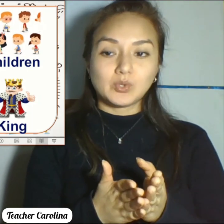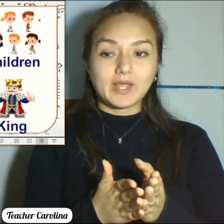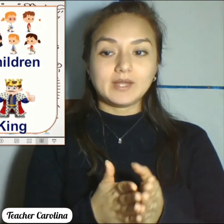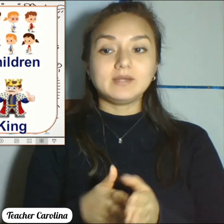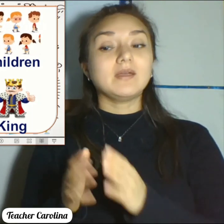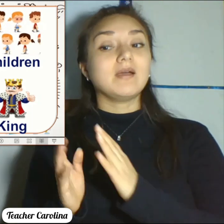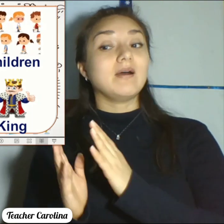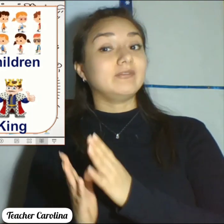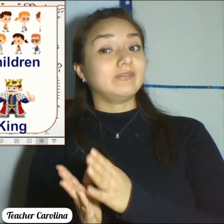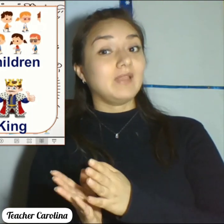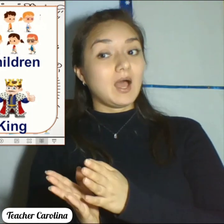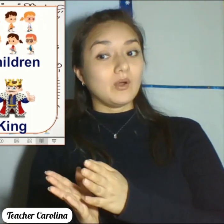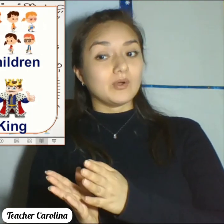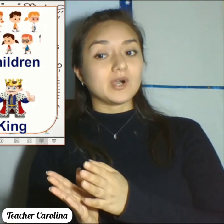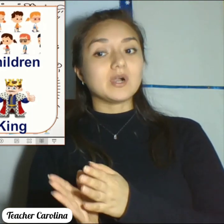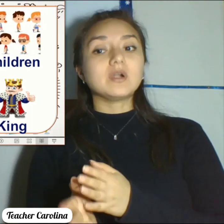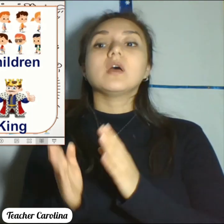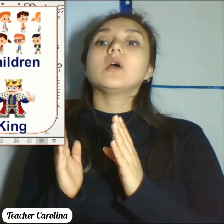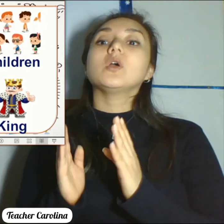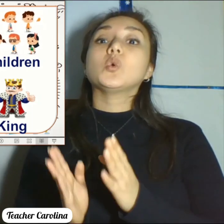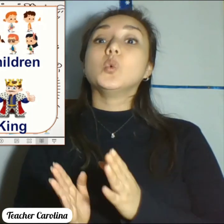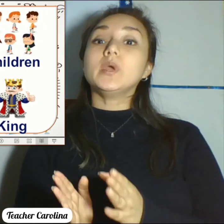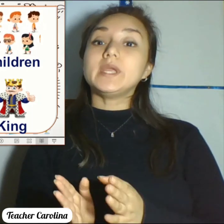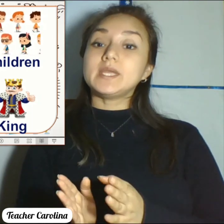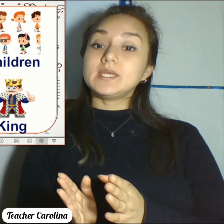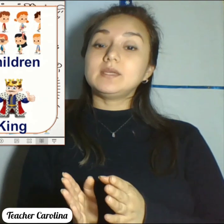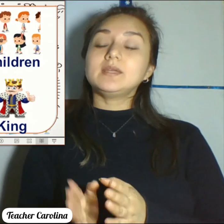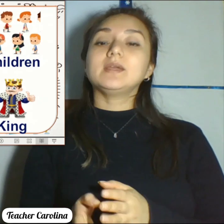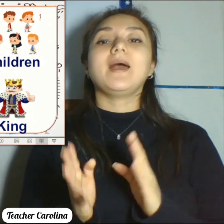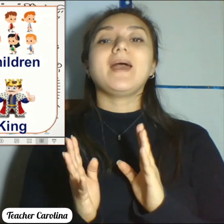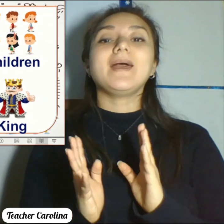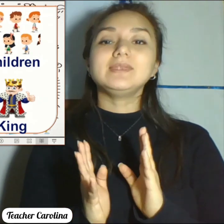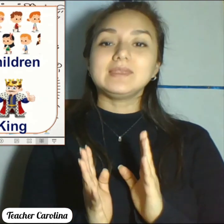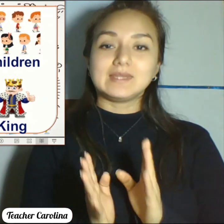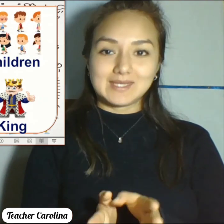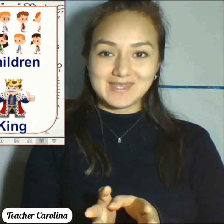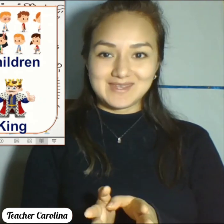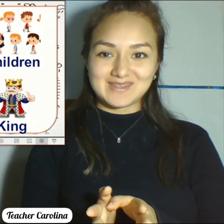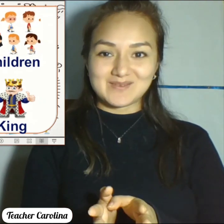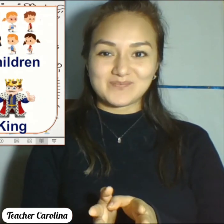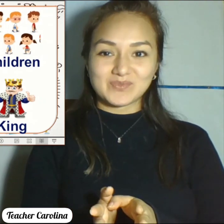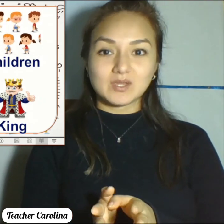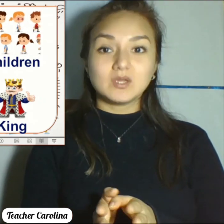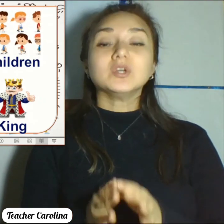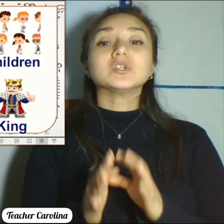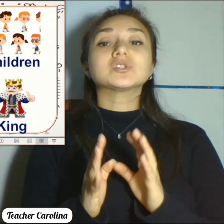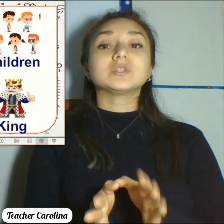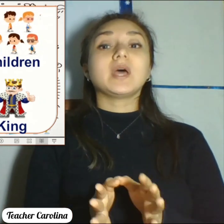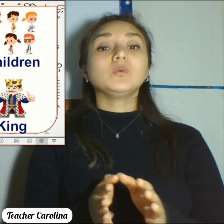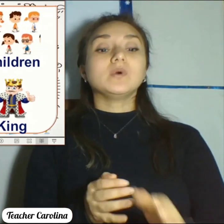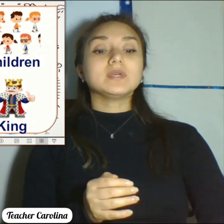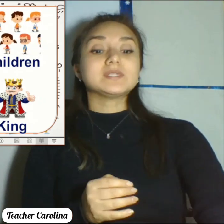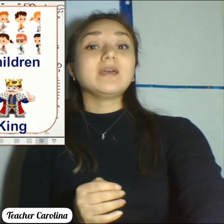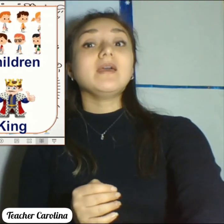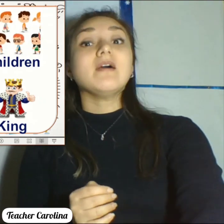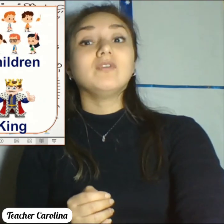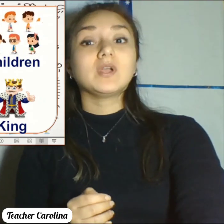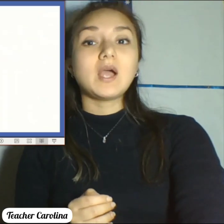children, flower, queen, and king. So that was the